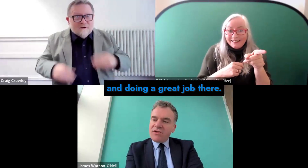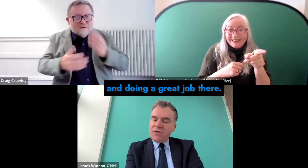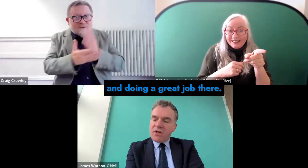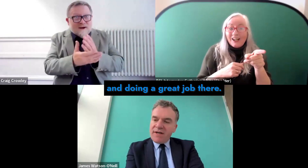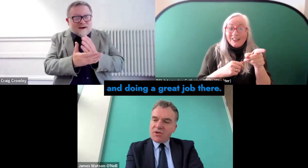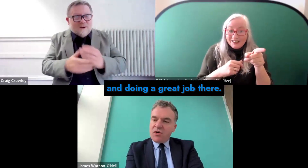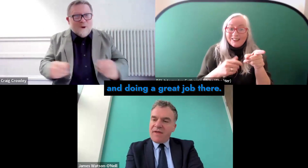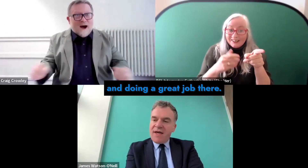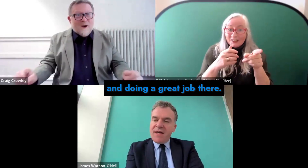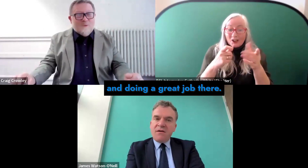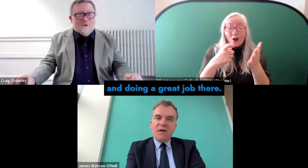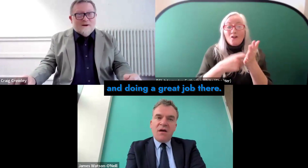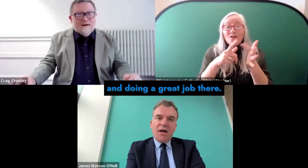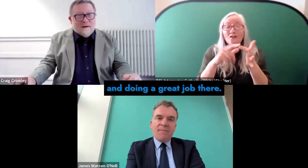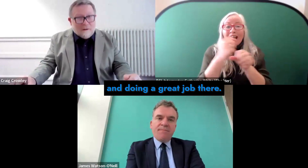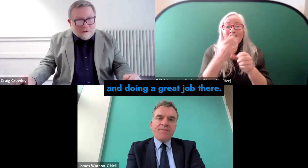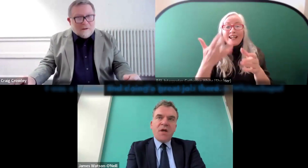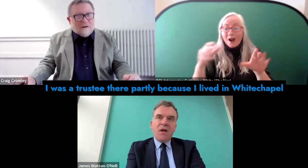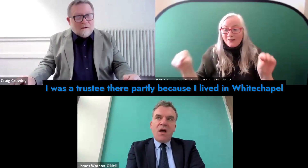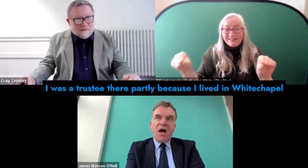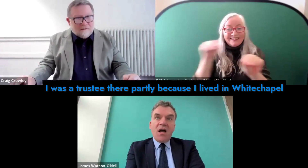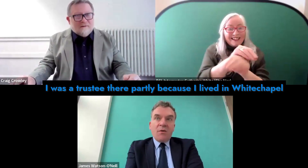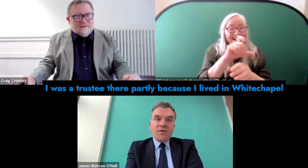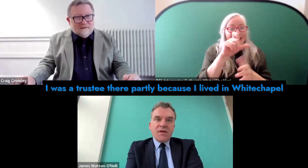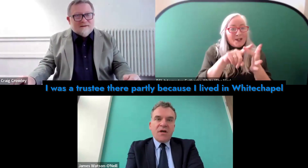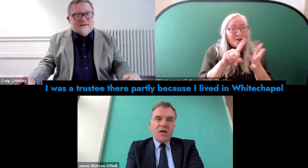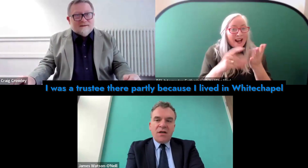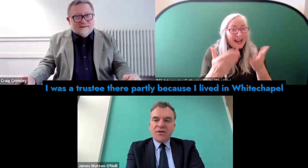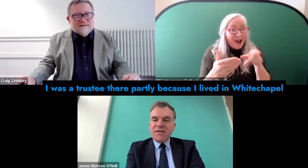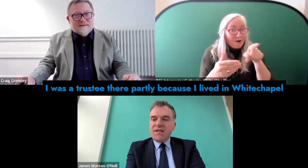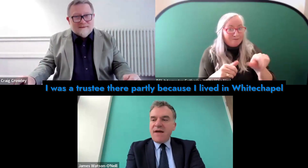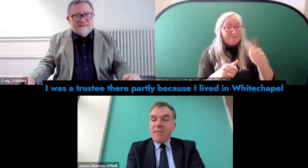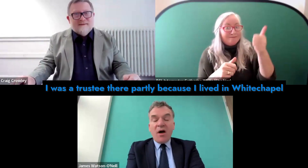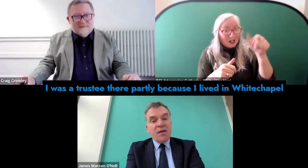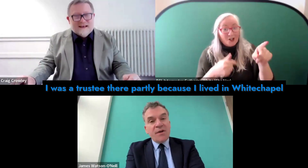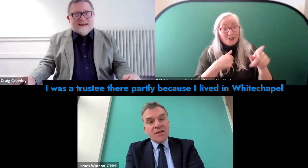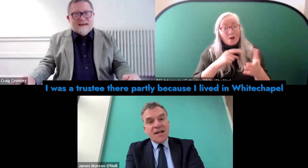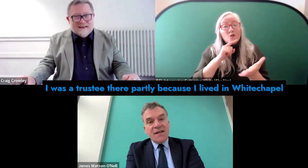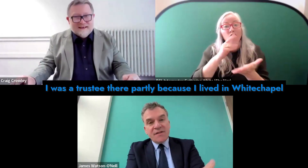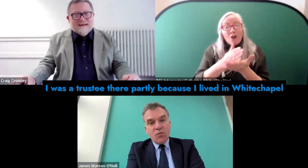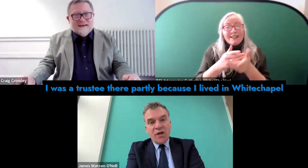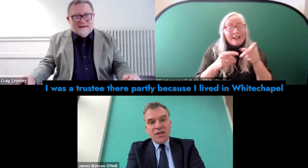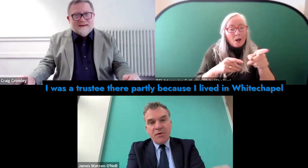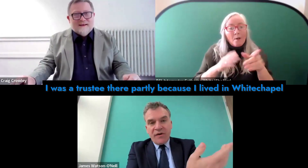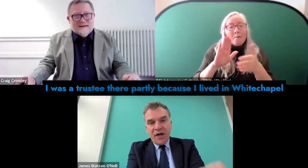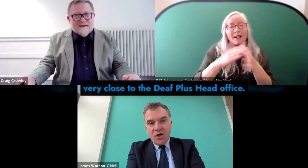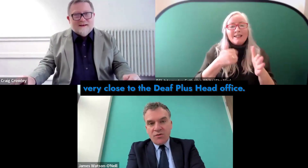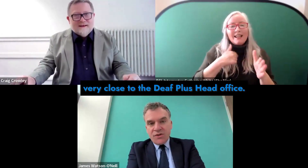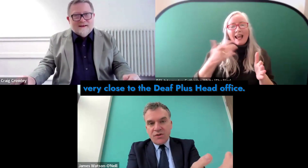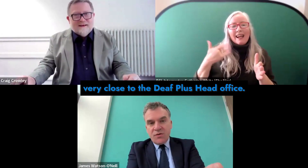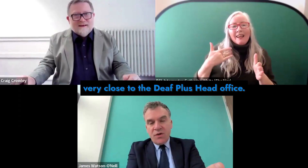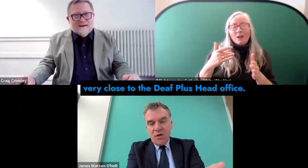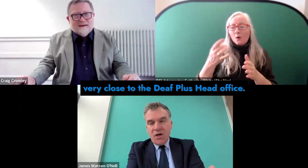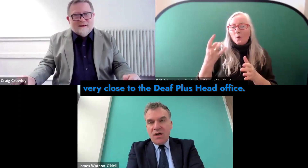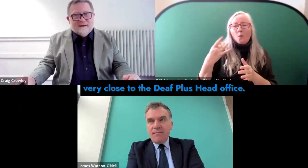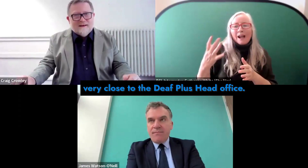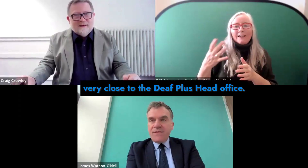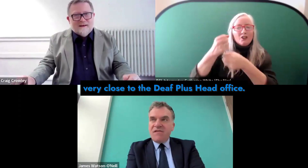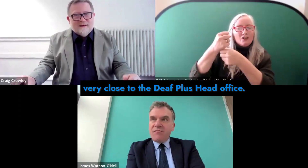exec of and doing a great job there. I was a trustee there partly because I lived in Whitechapel, very close